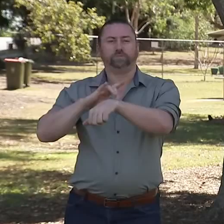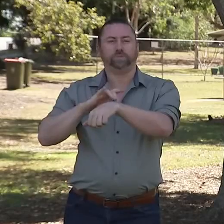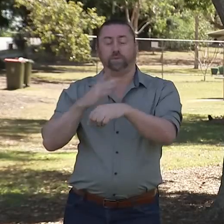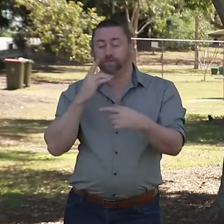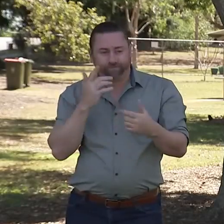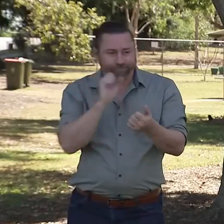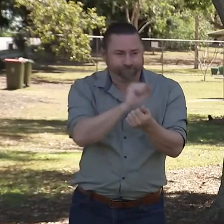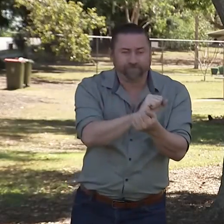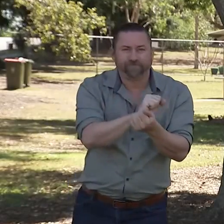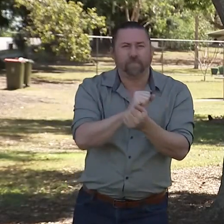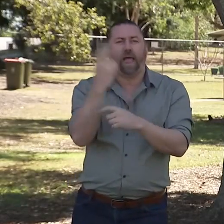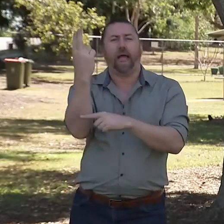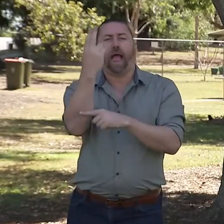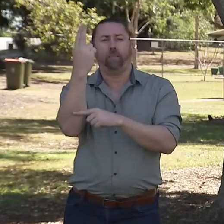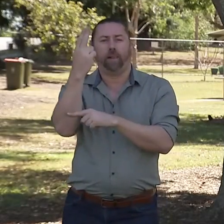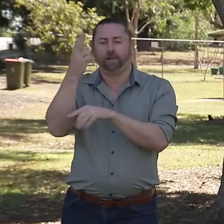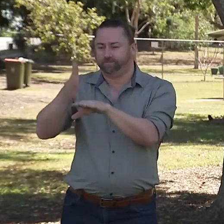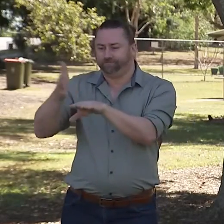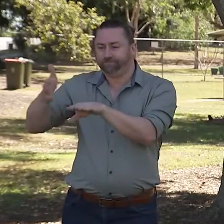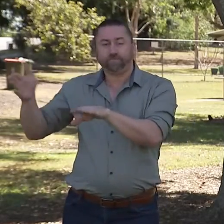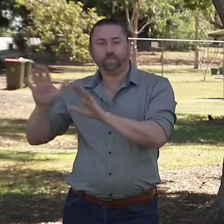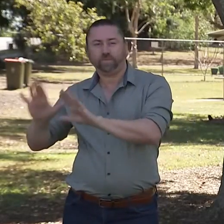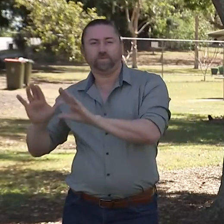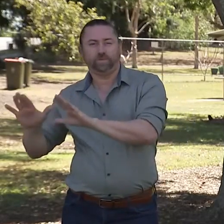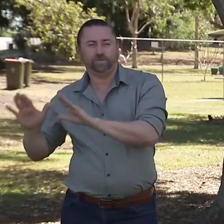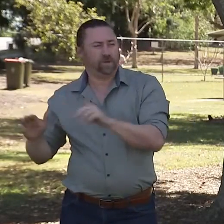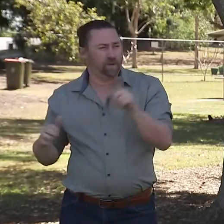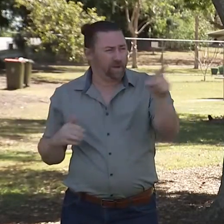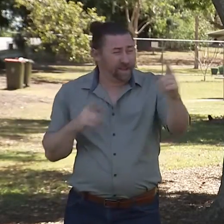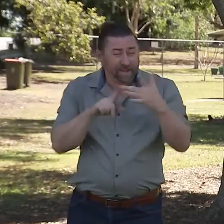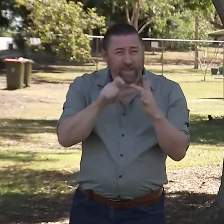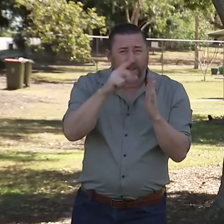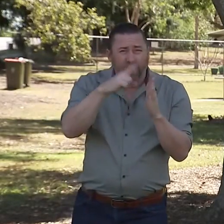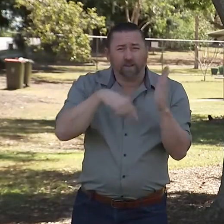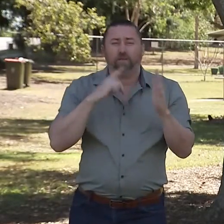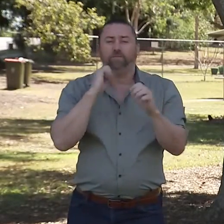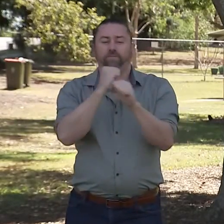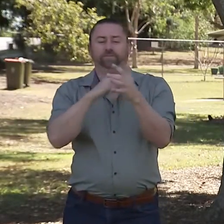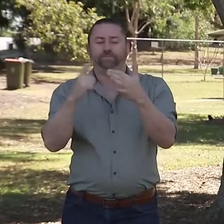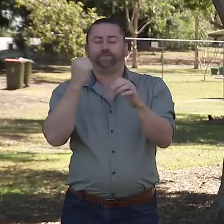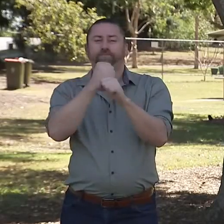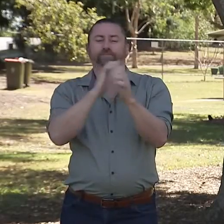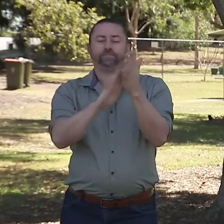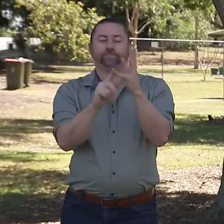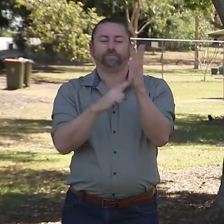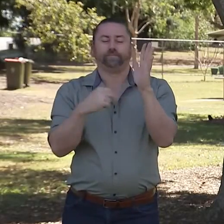Yeah, and so what we're looking at there, Lydia, if you read the correspondence that was sent to Greg